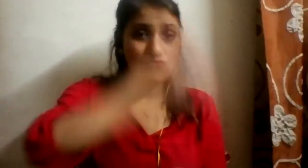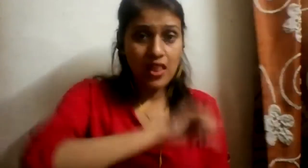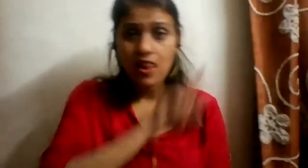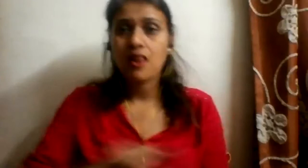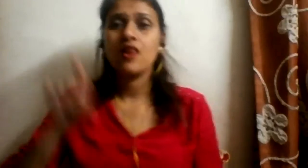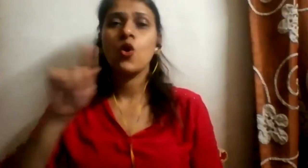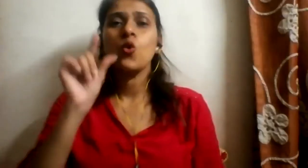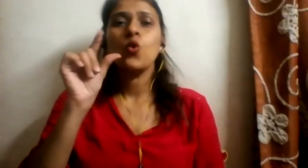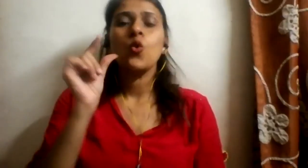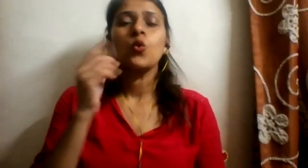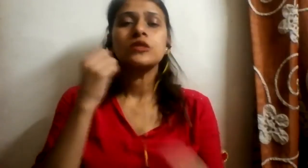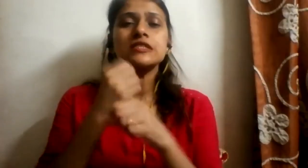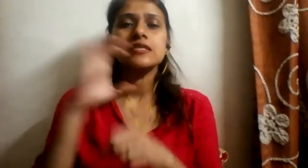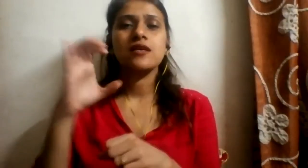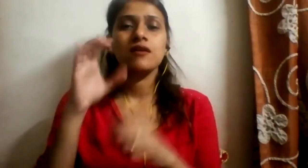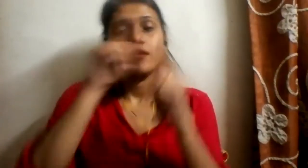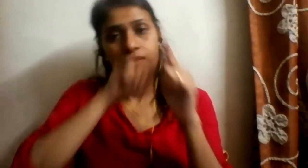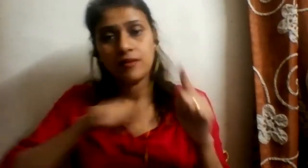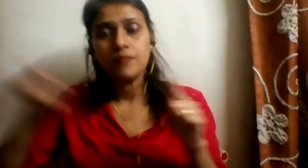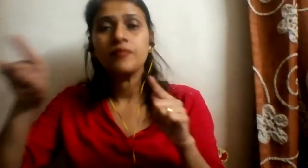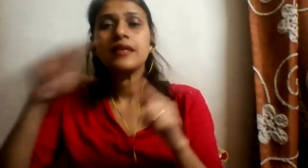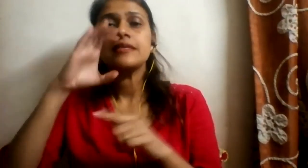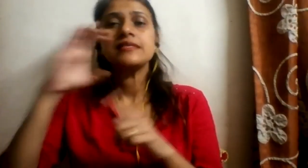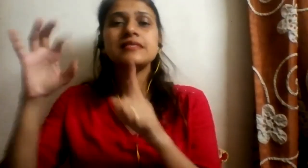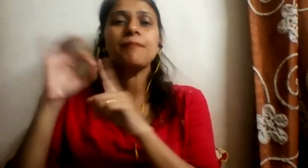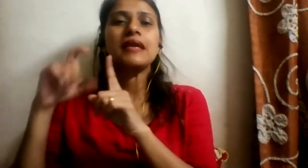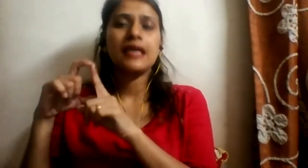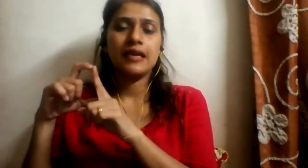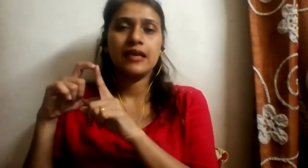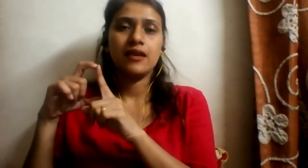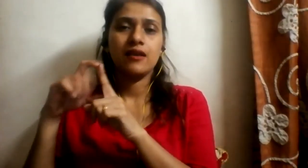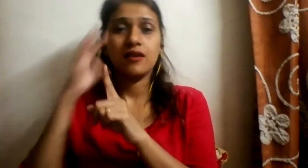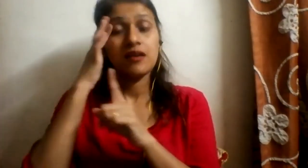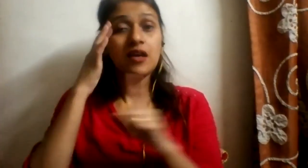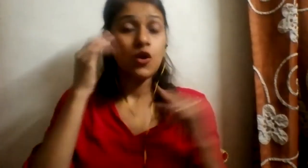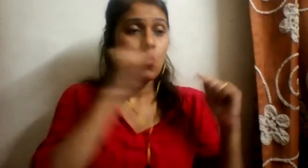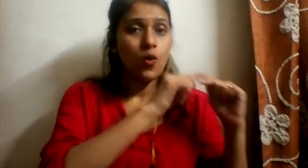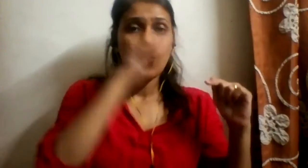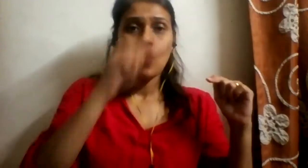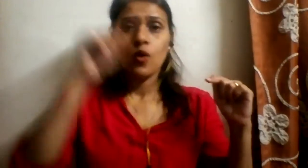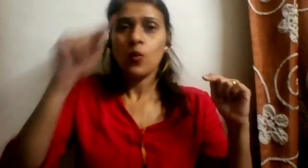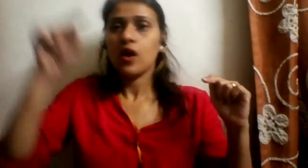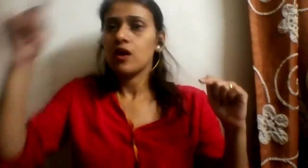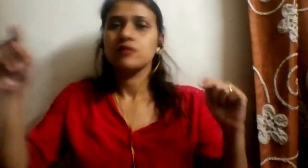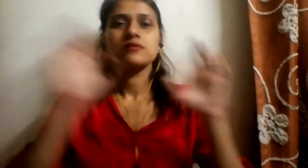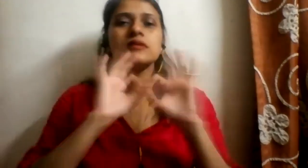State Disability Commissioner. They can go to CCPD, depending on whether it is a central university or a state university. So we are